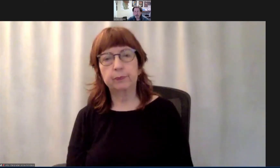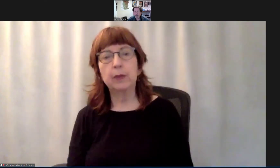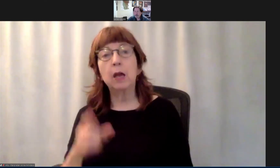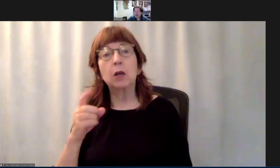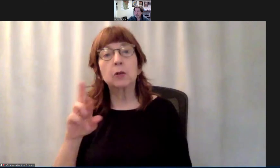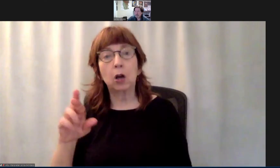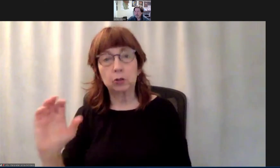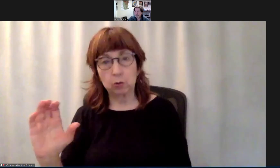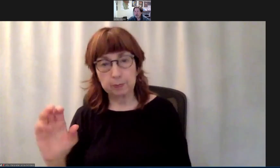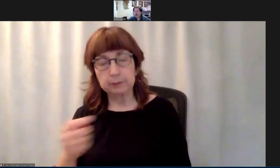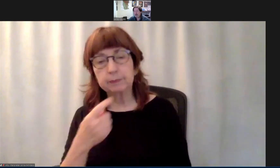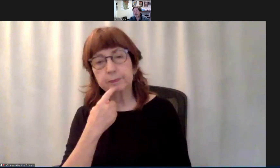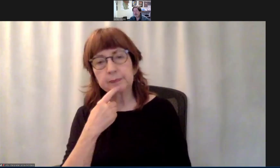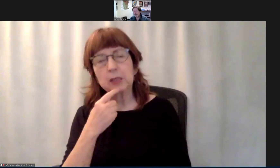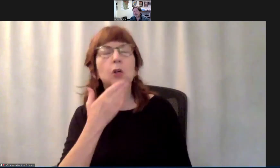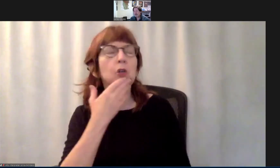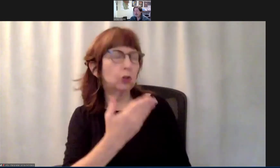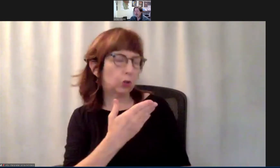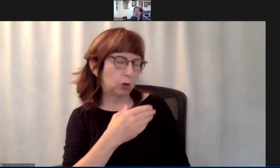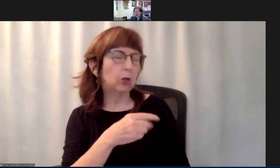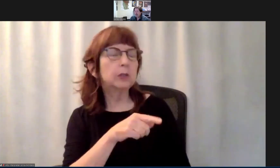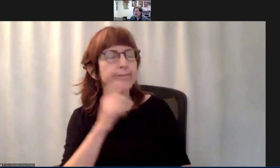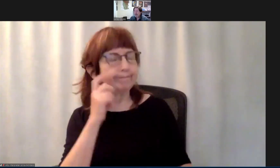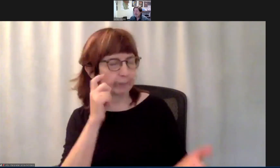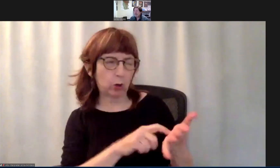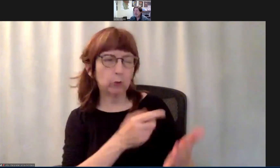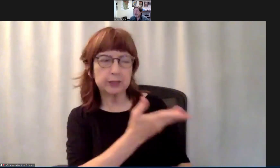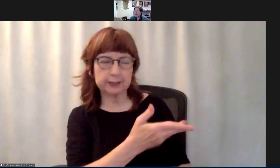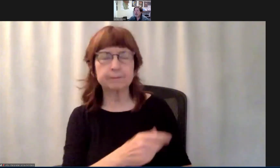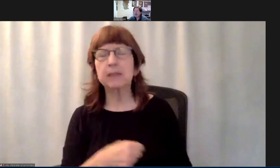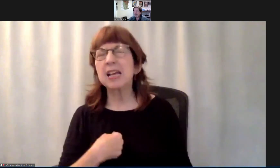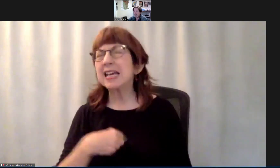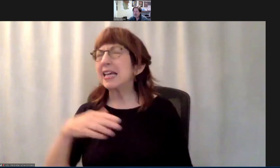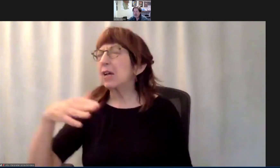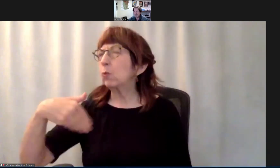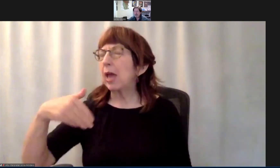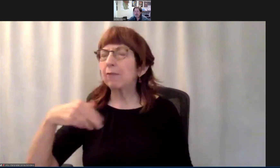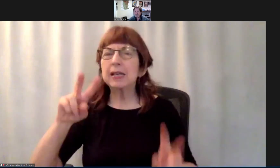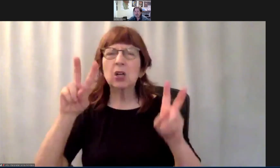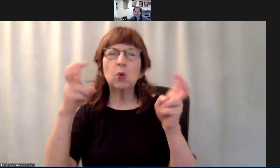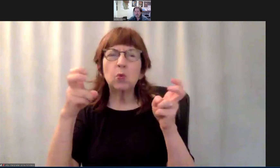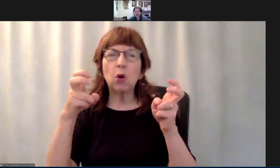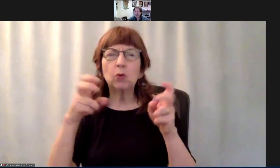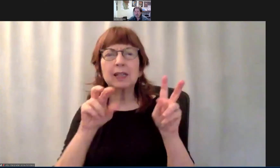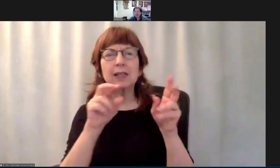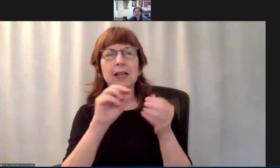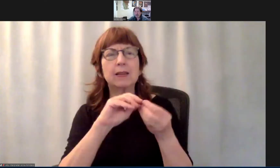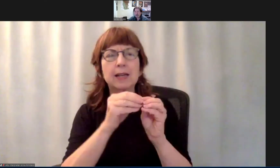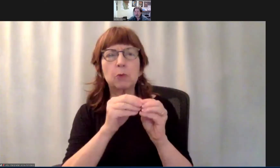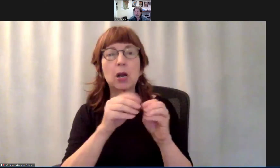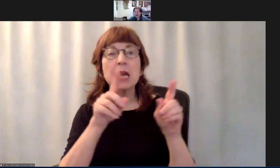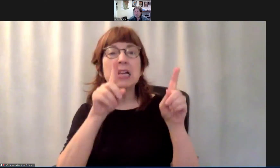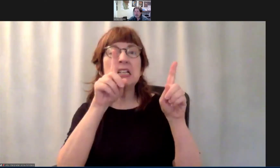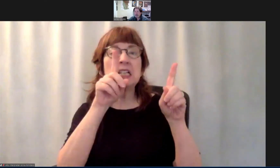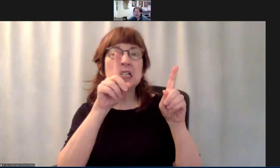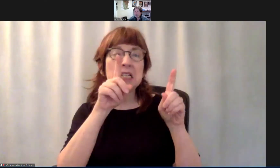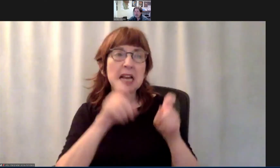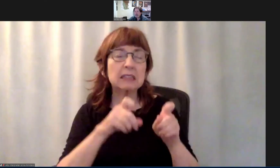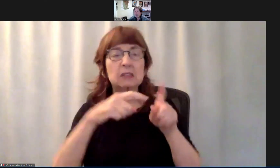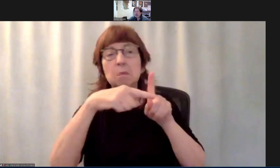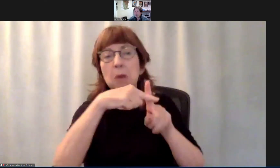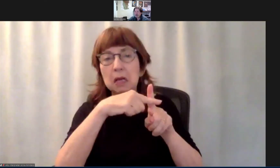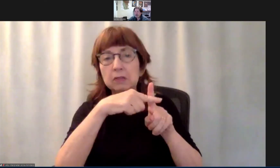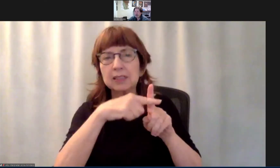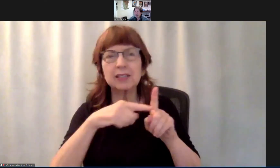Yeah, so very good observation. We haven't been quoting the test positivity as much lately